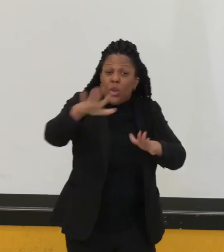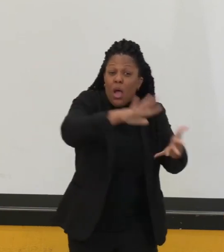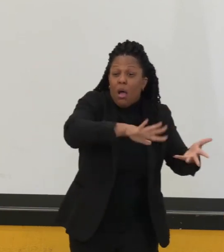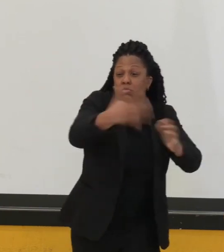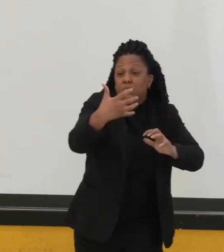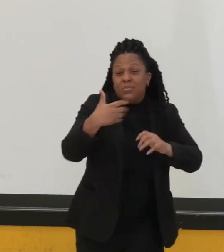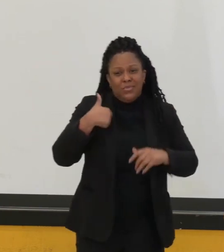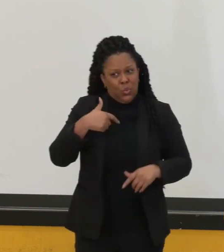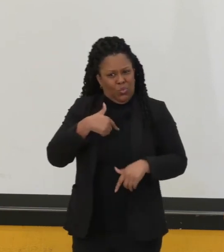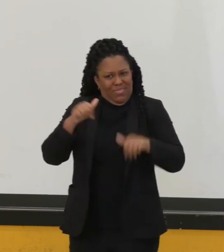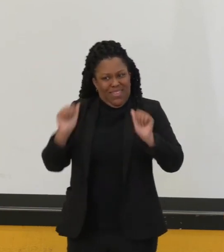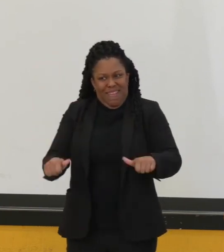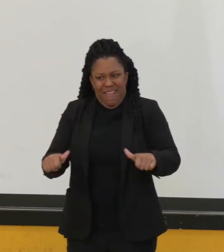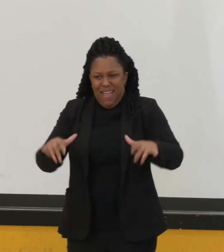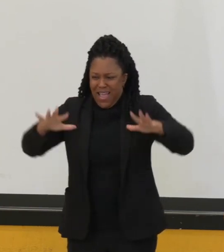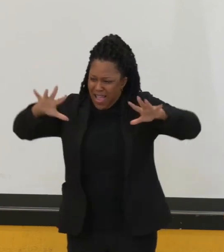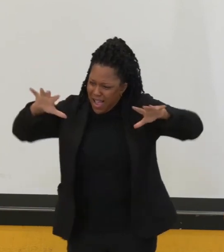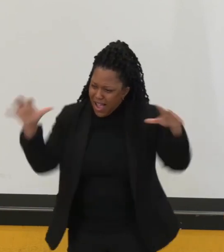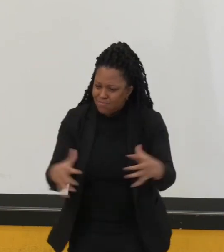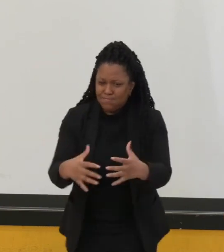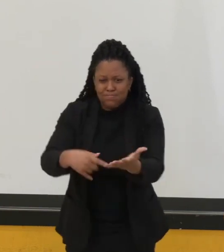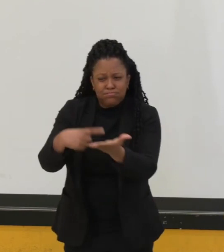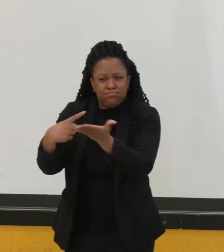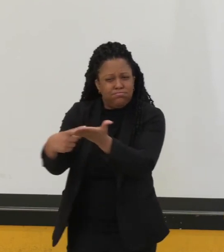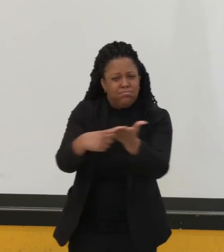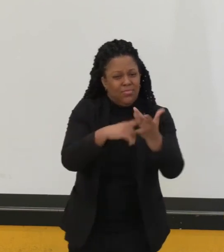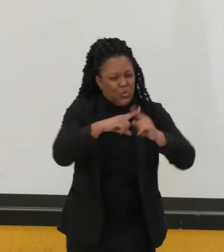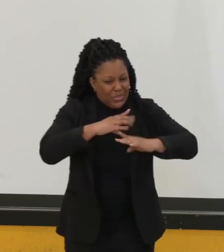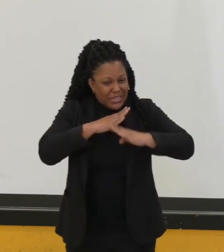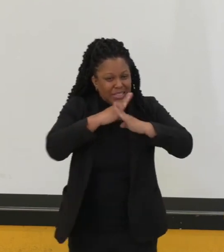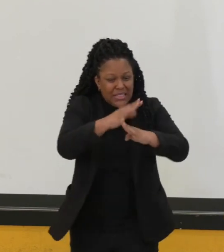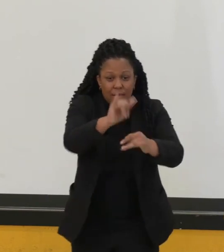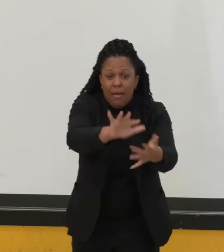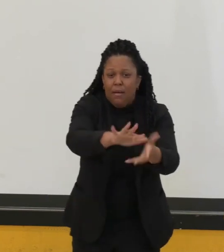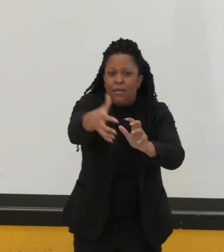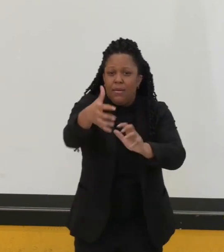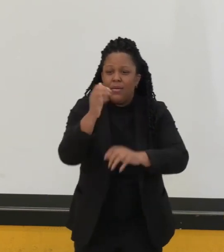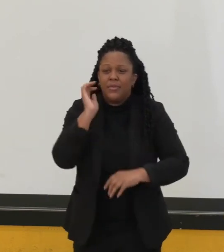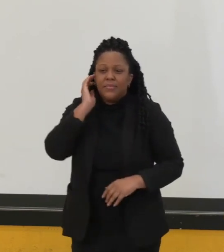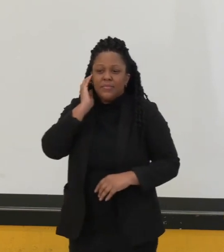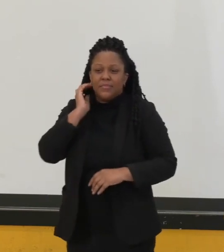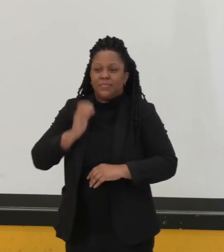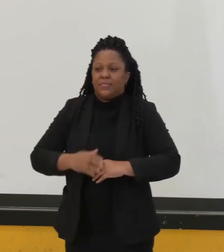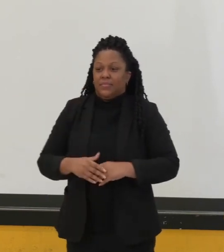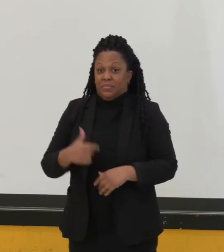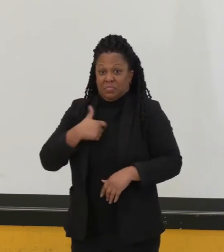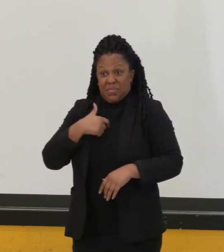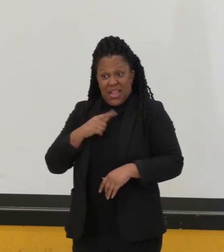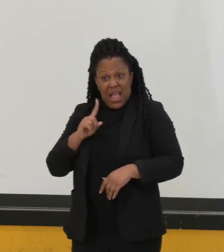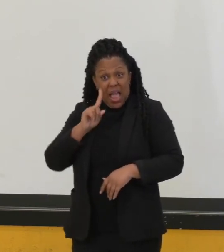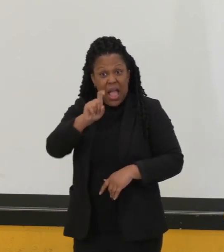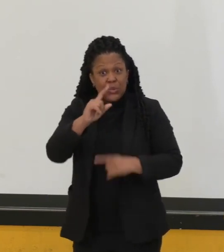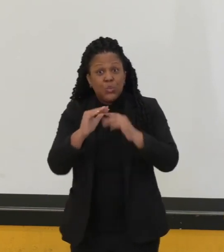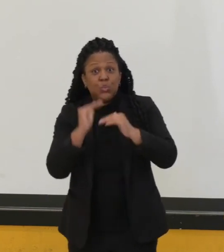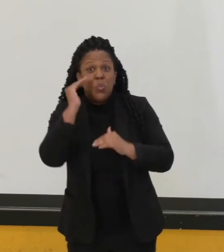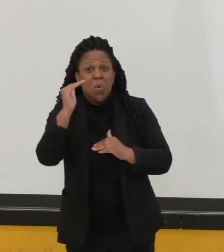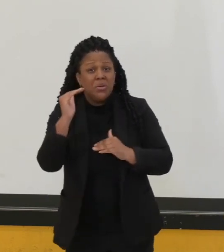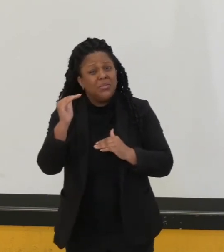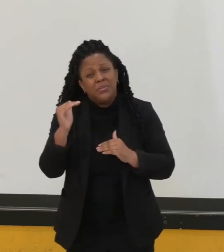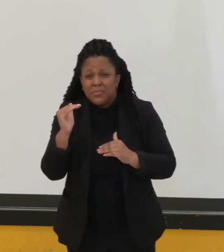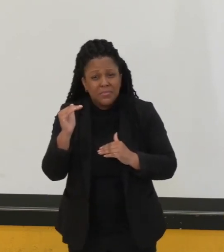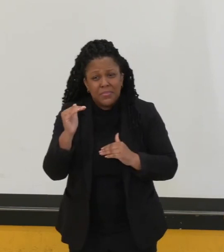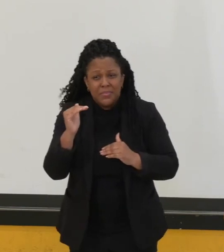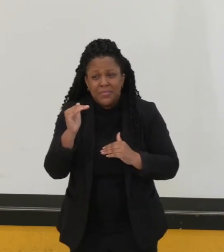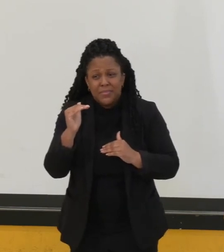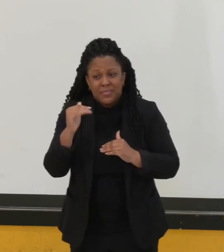can do. Those are things that shouldn't be asking that much. Those are things that our communities demand of us. And I can tell you